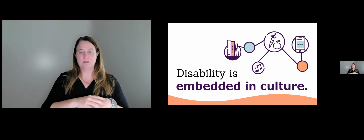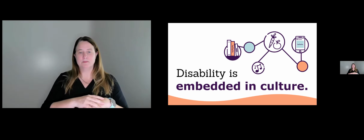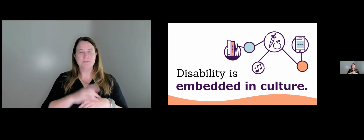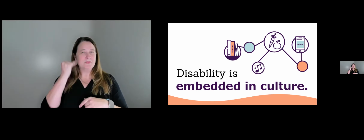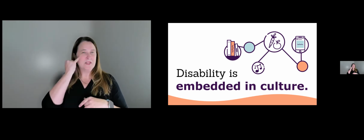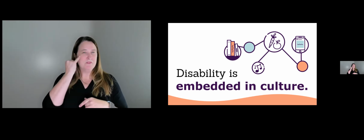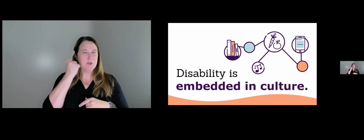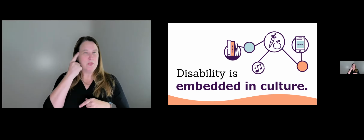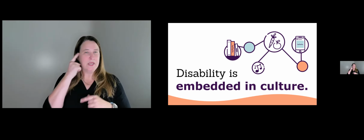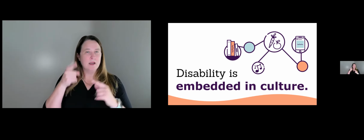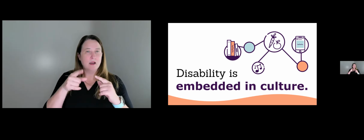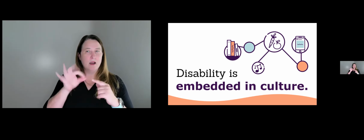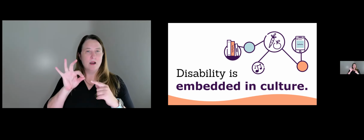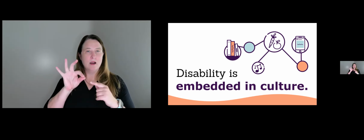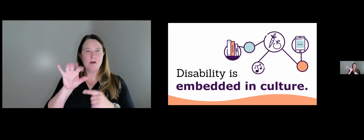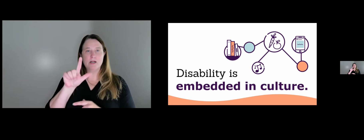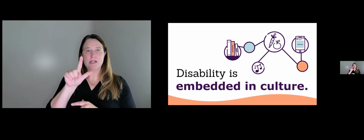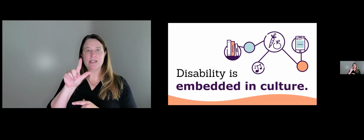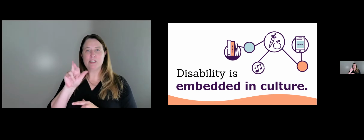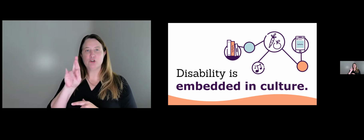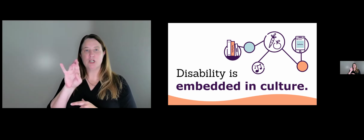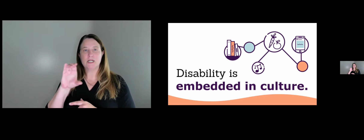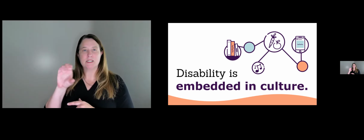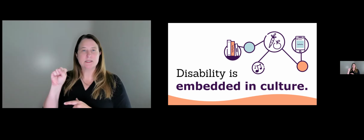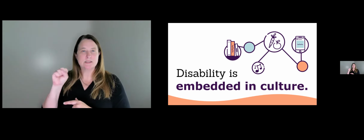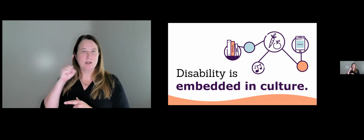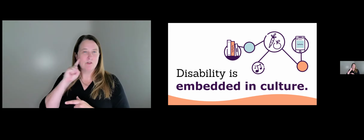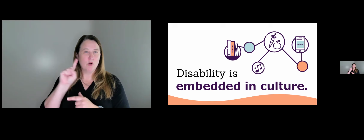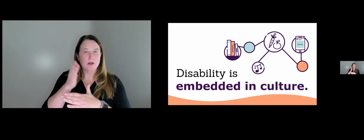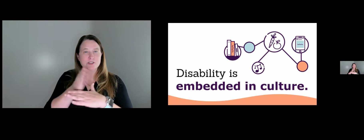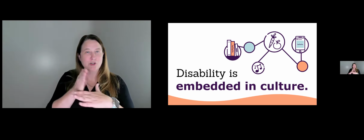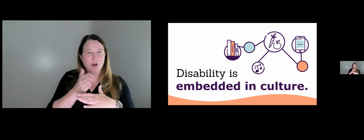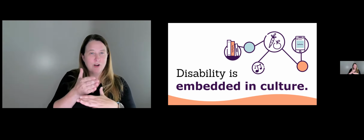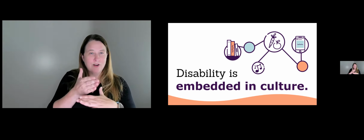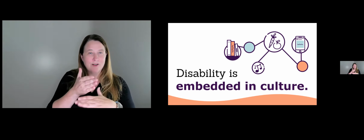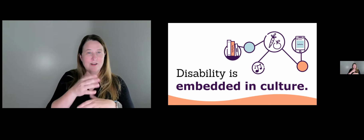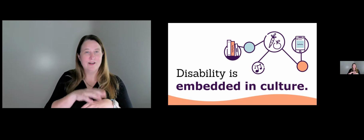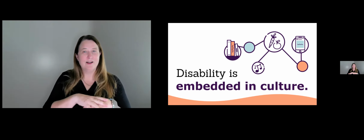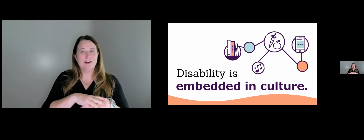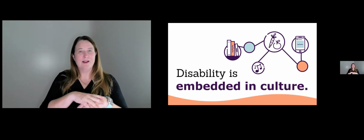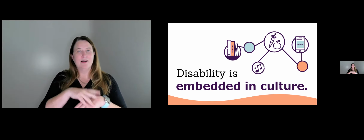include parts of language. So if you think about